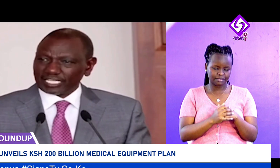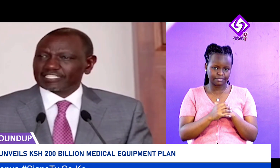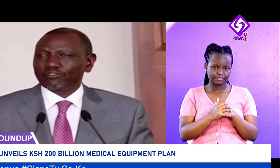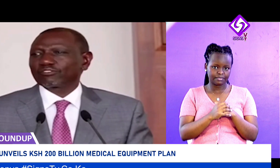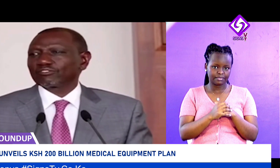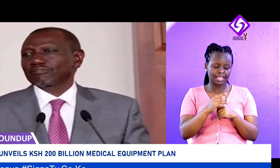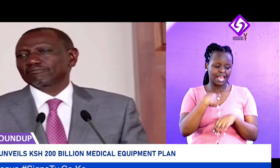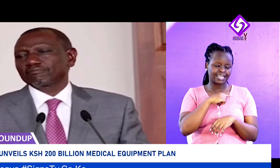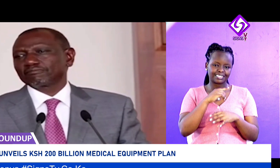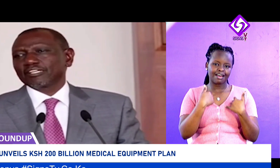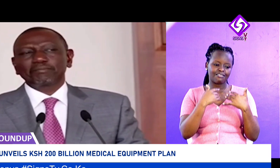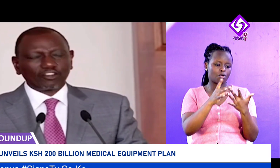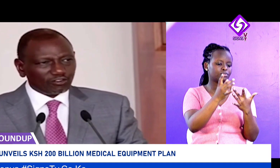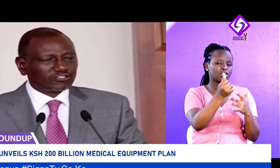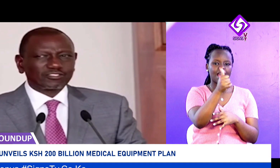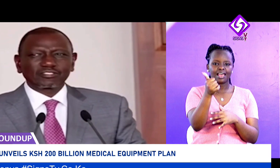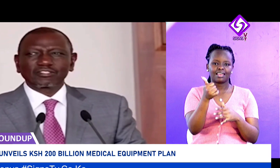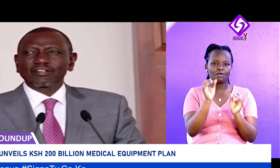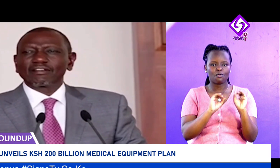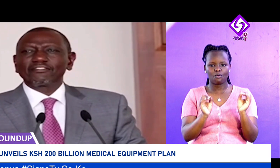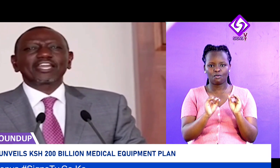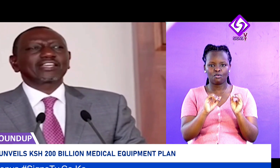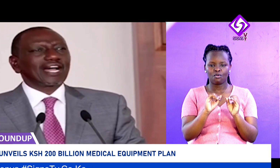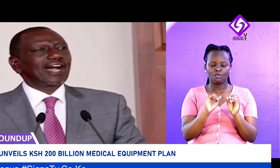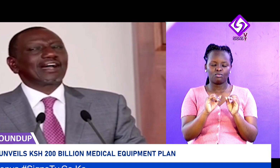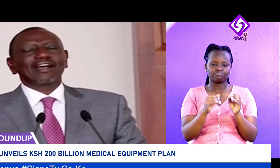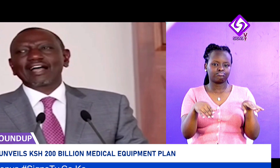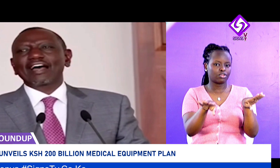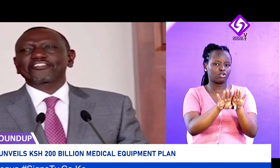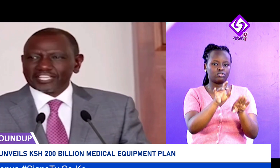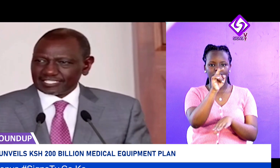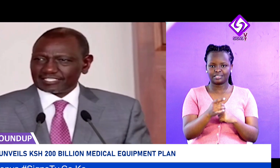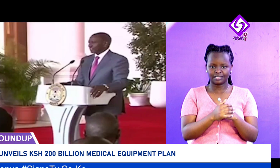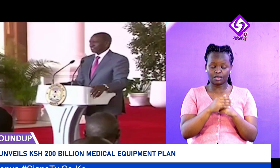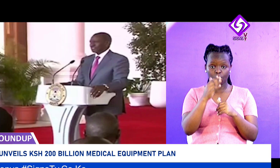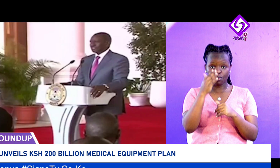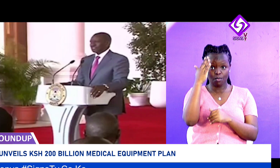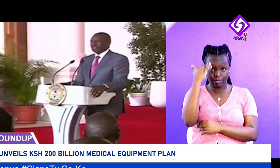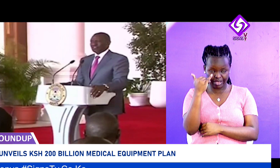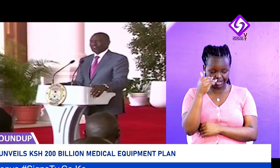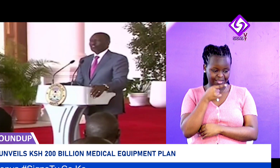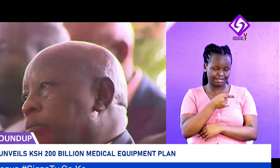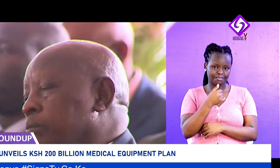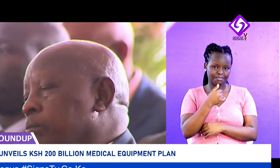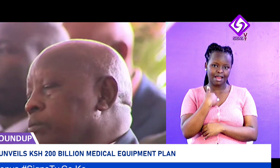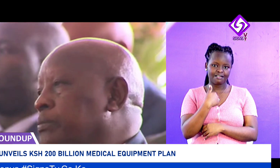down because they are a theater of